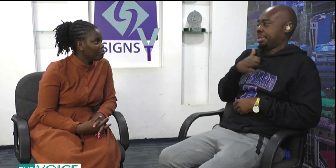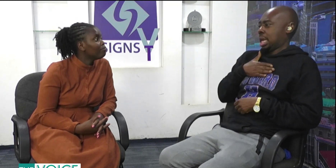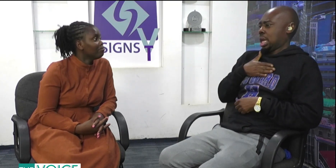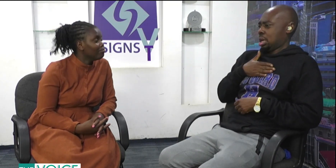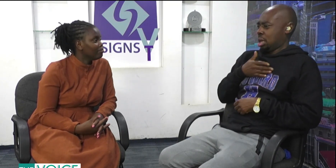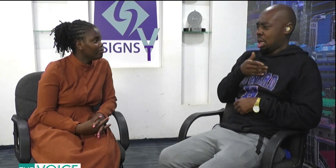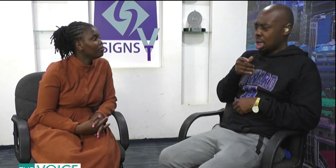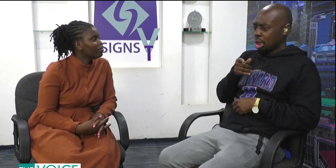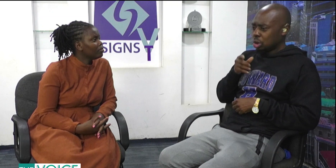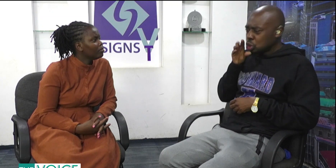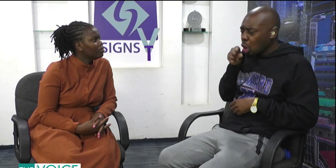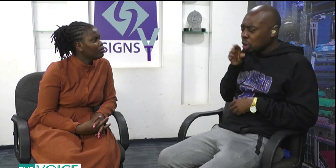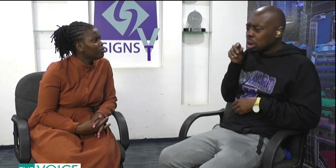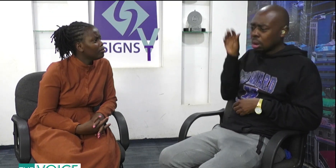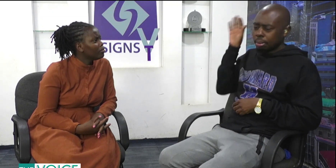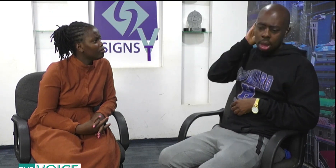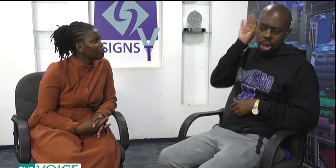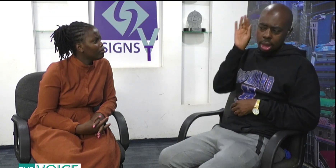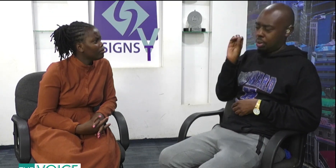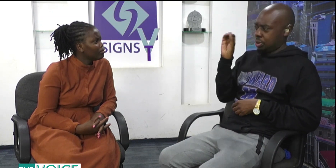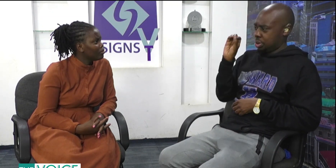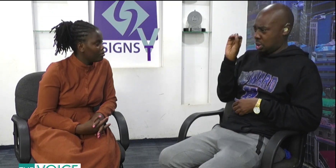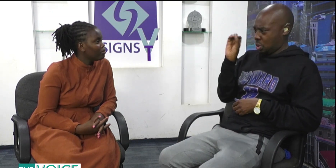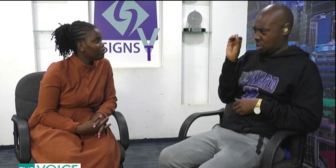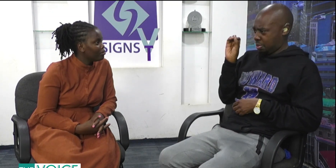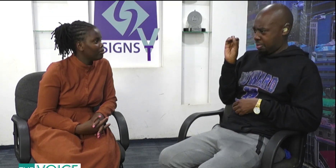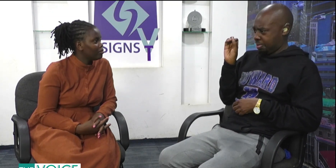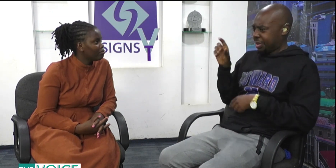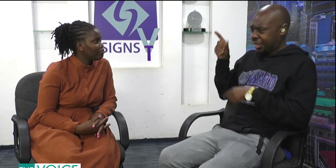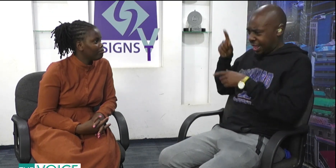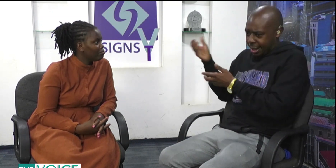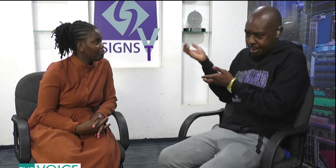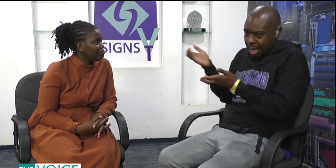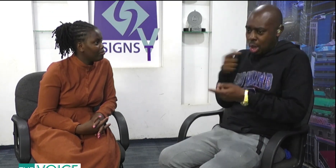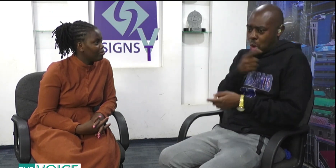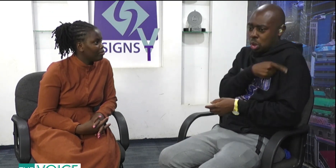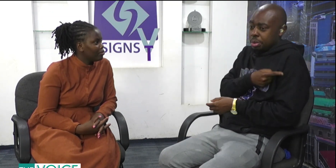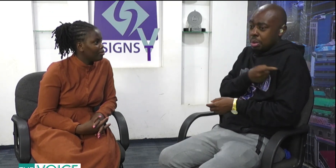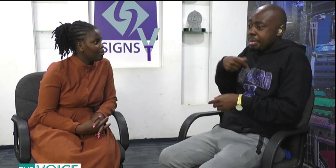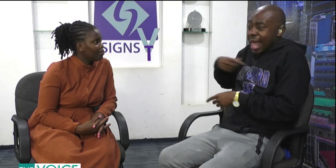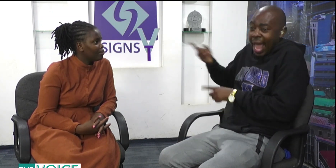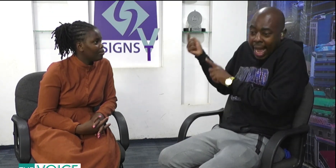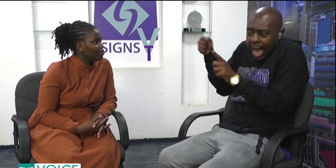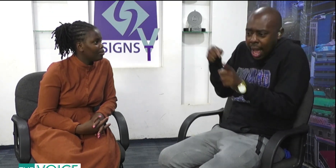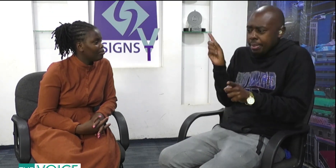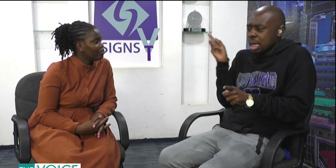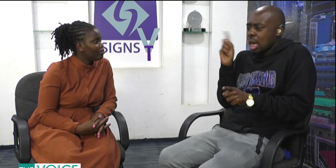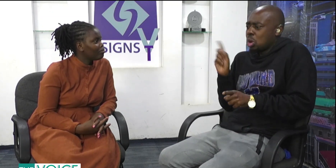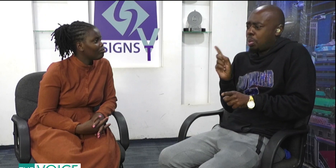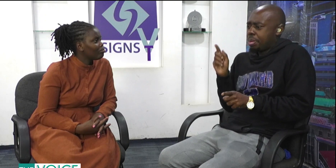be treated, and I stayed at my my auntie's place because she was a nurse. So when I went to the hospital,